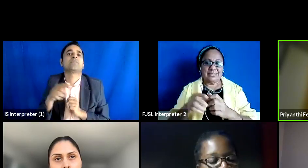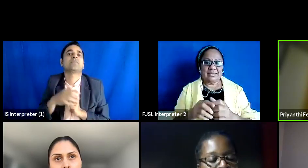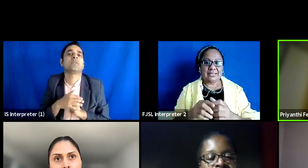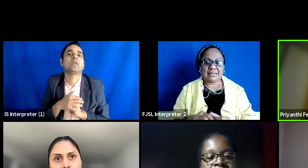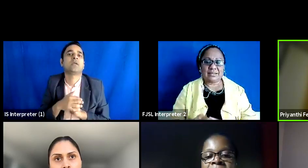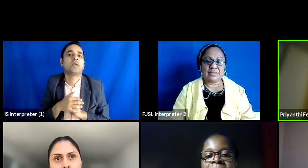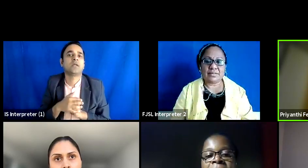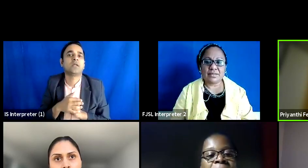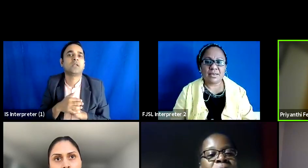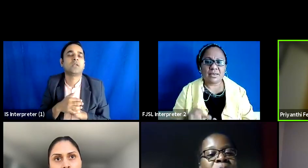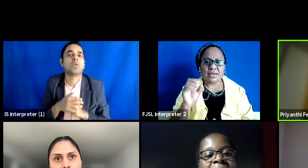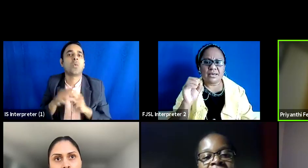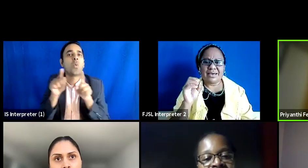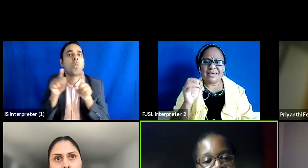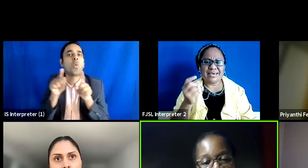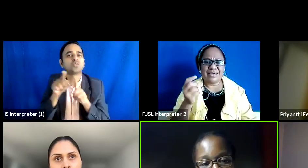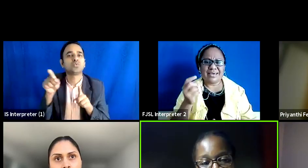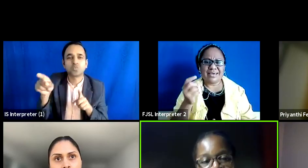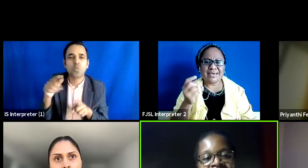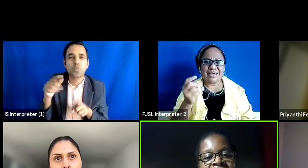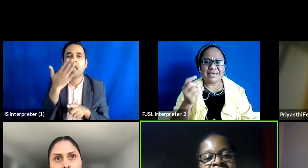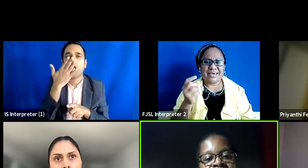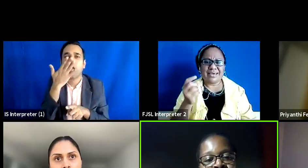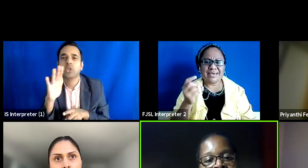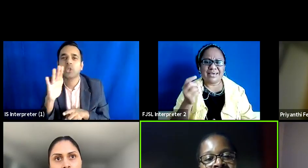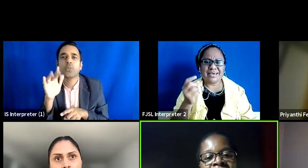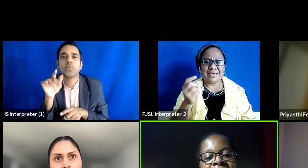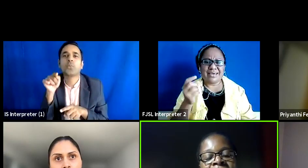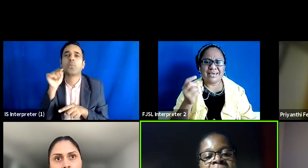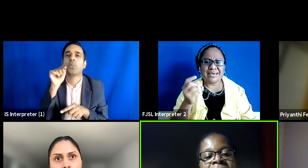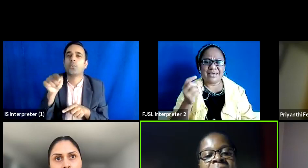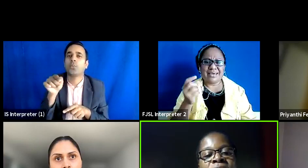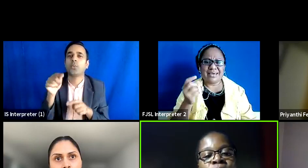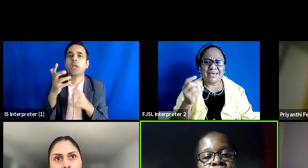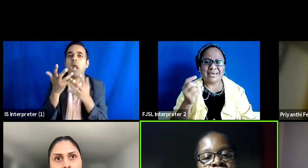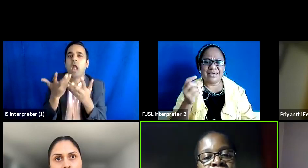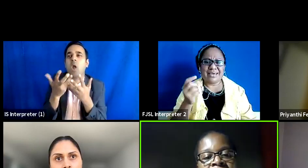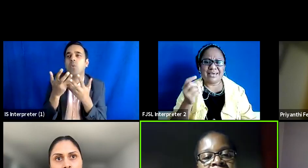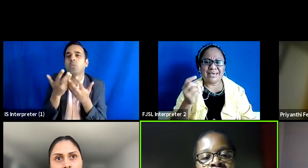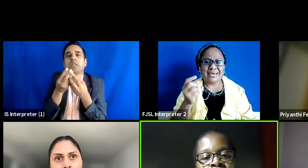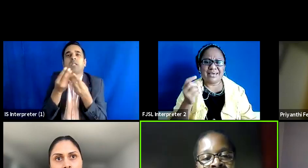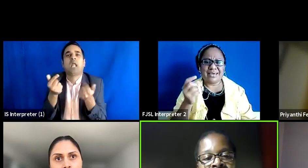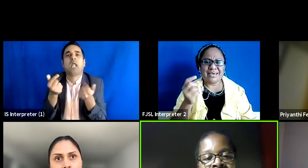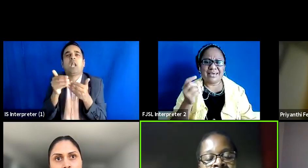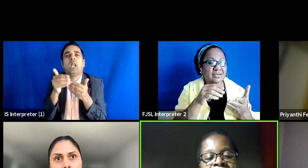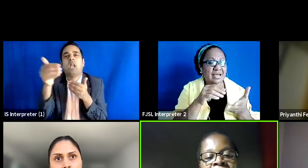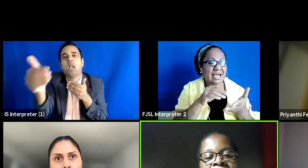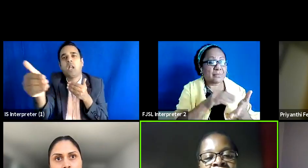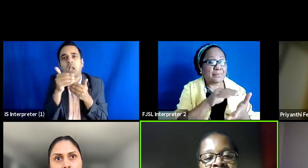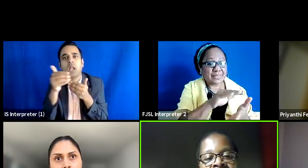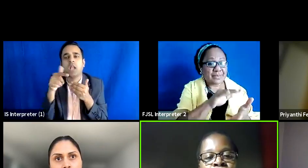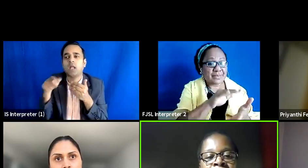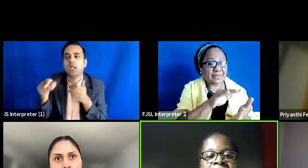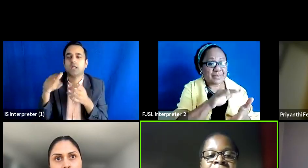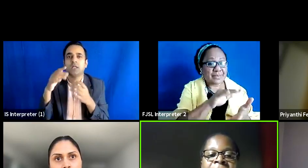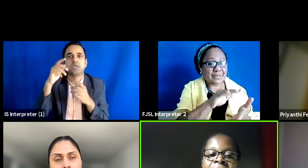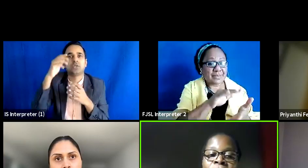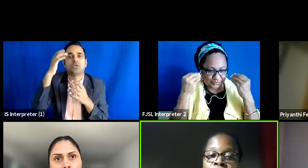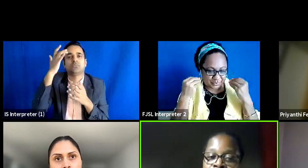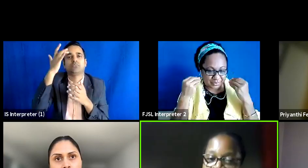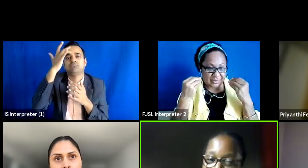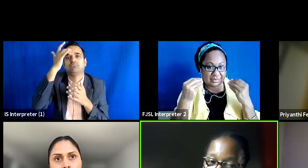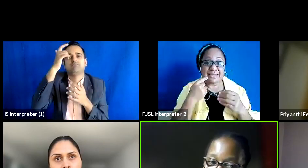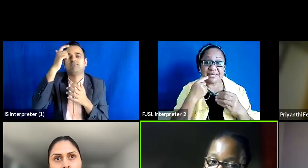post-traumatic stress disorders that women are facing, it was resolved in a way that